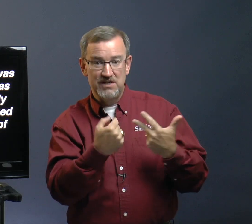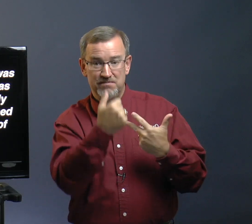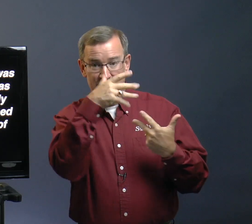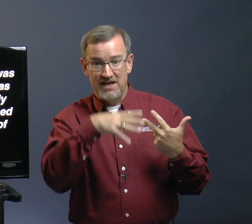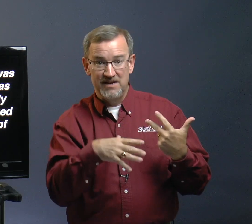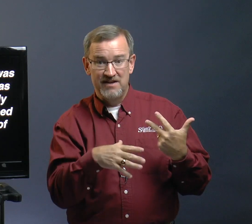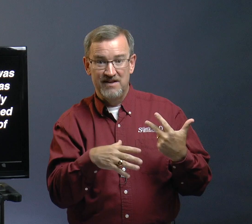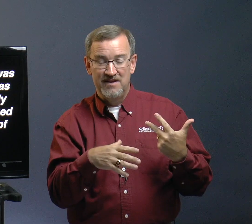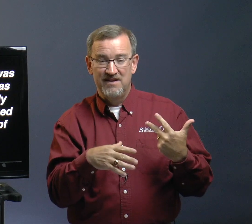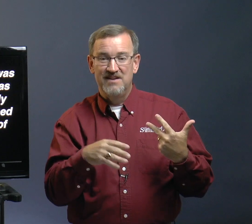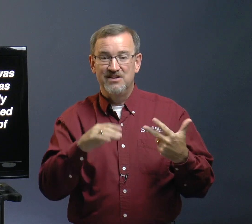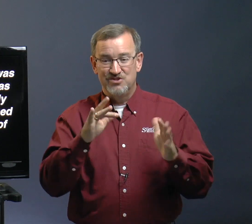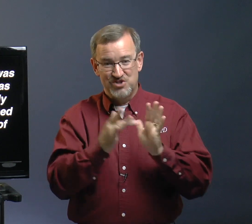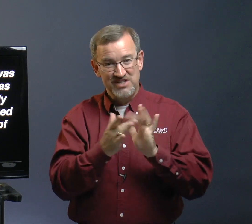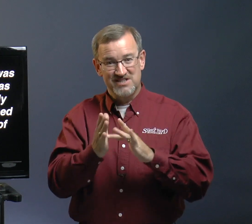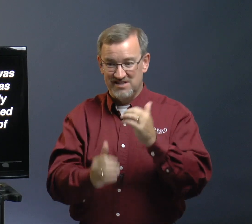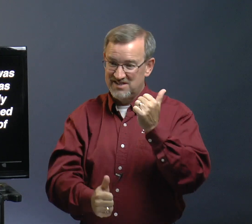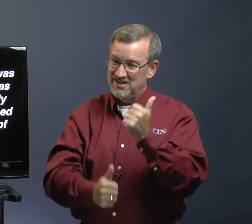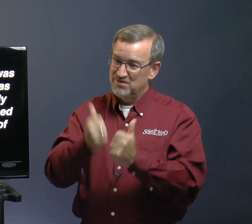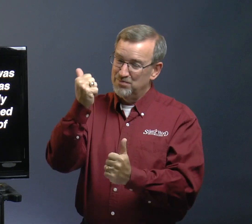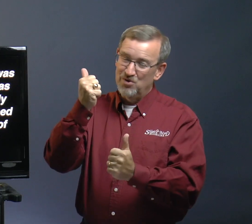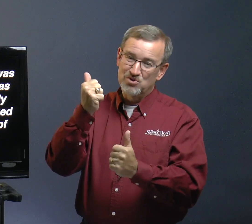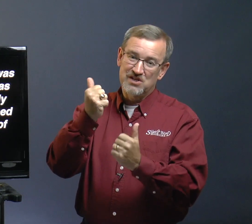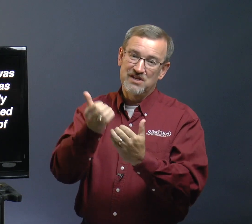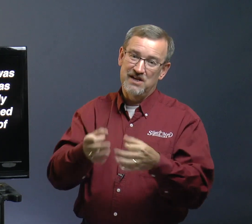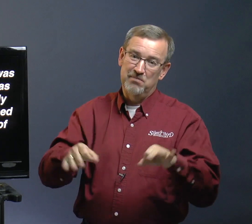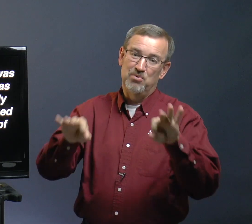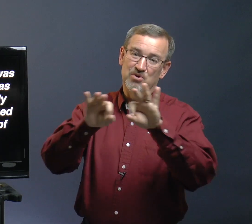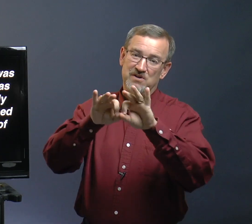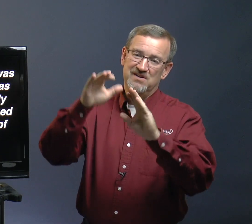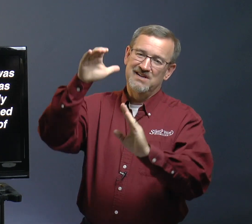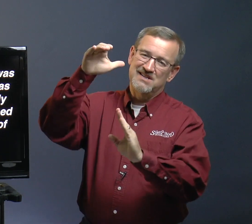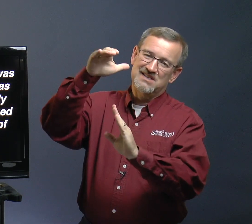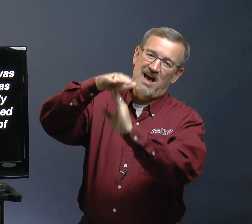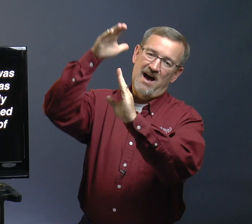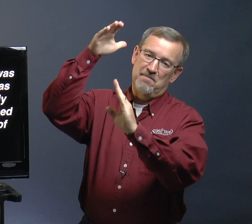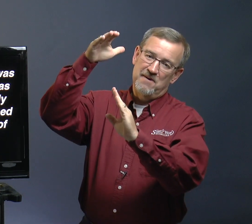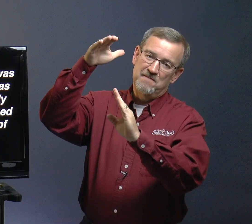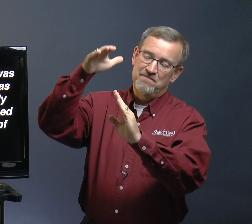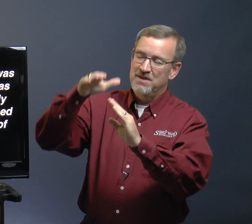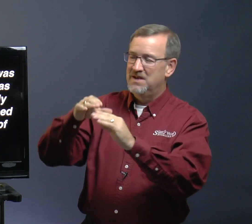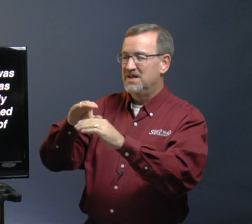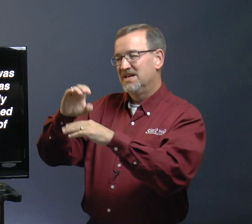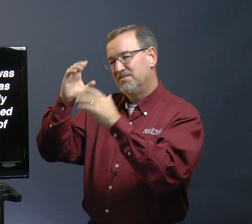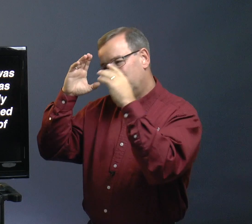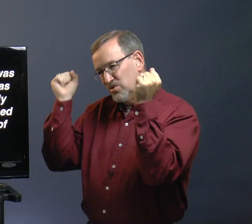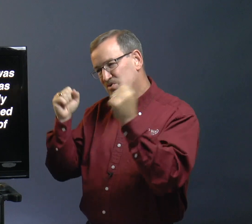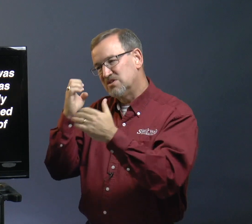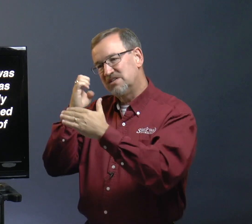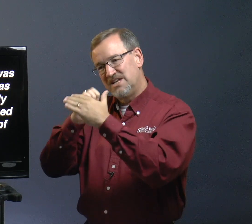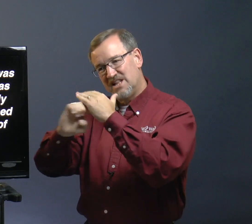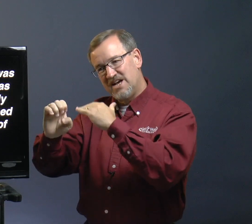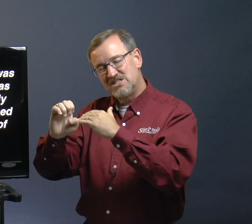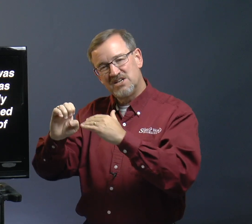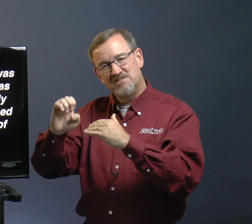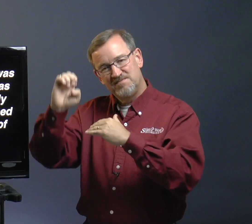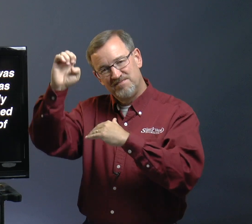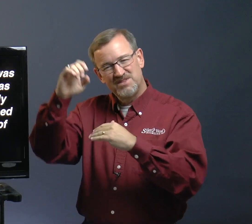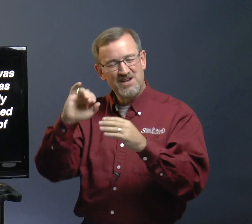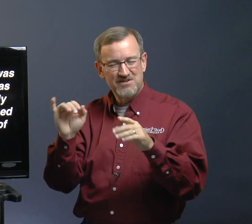men, Jesus is most important, top. Moses, Elijah,